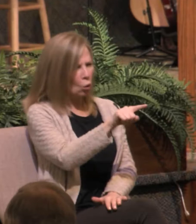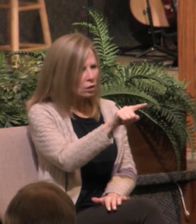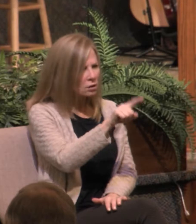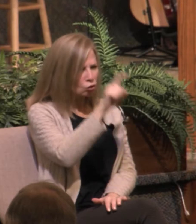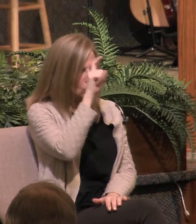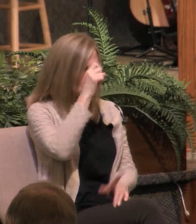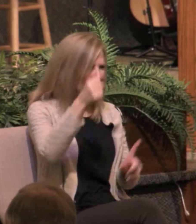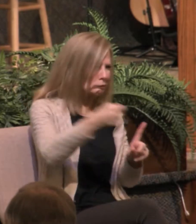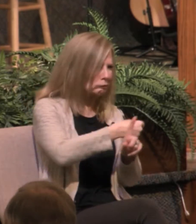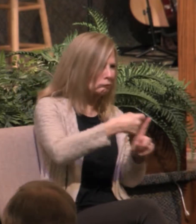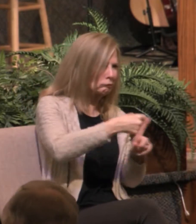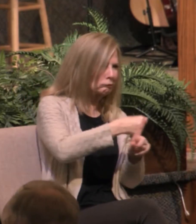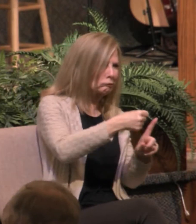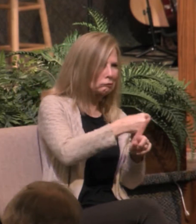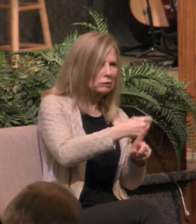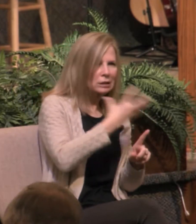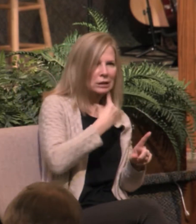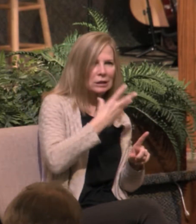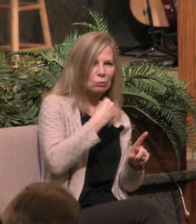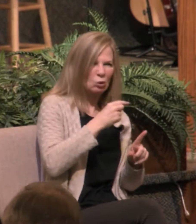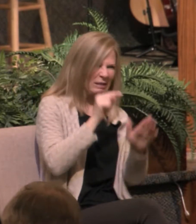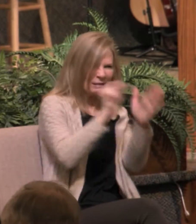But I will read